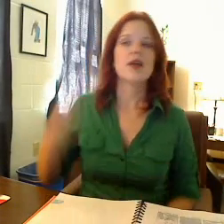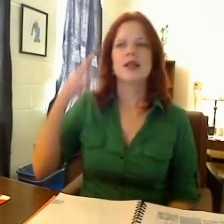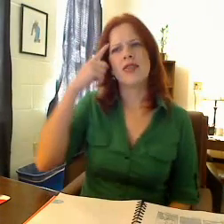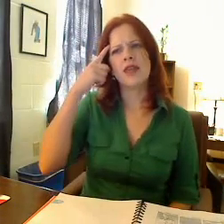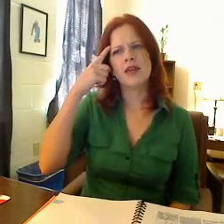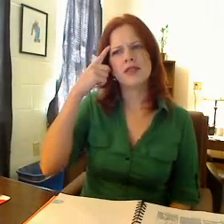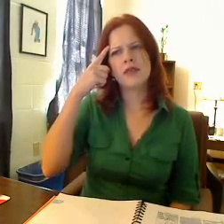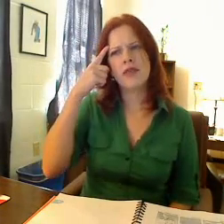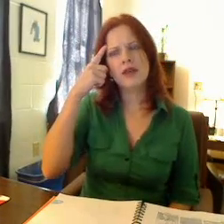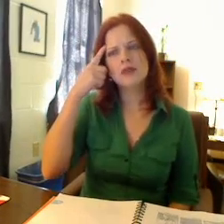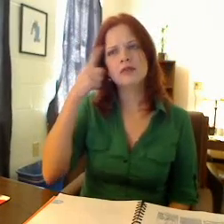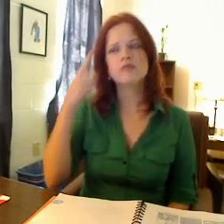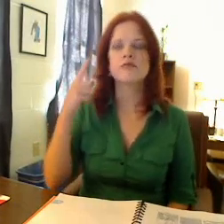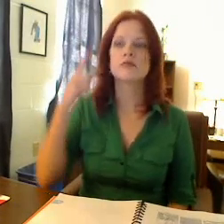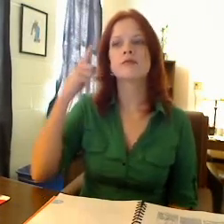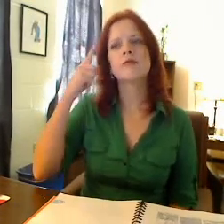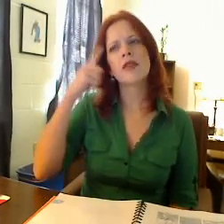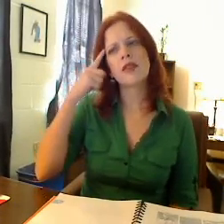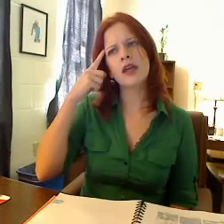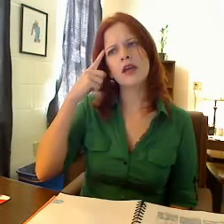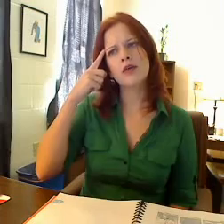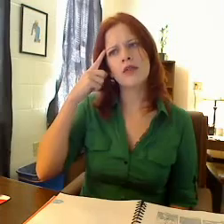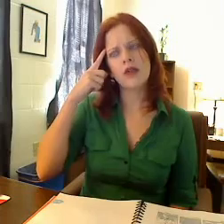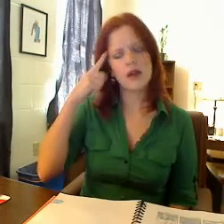To think of something, think of.